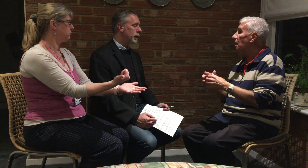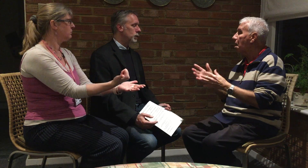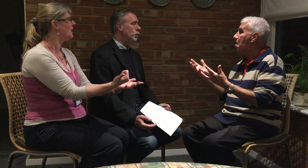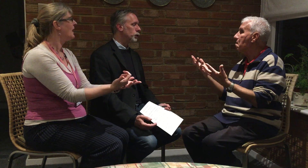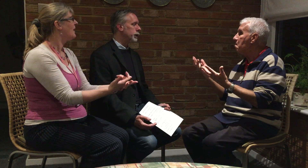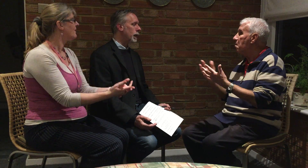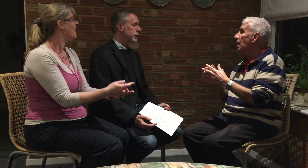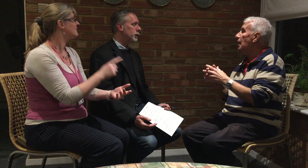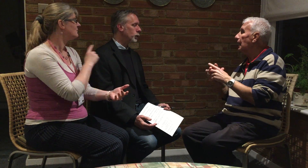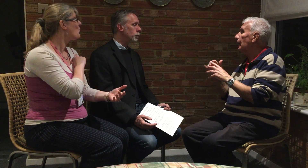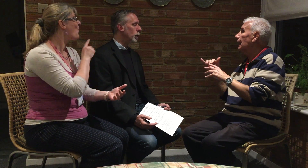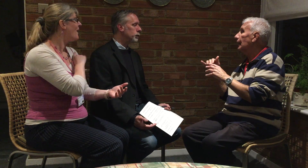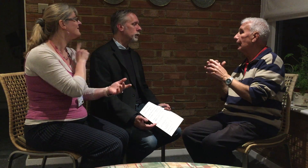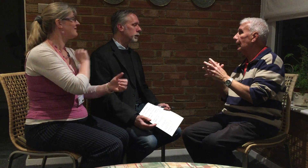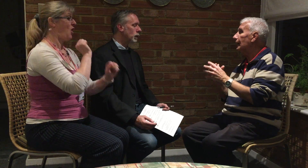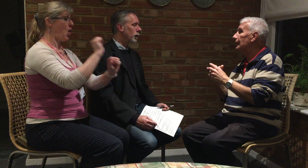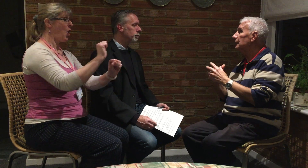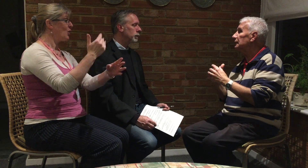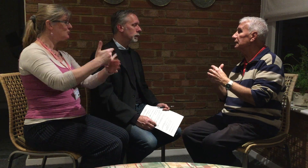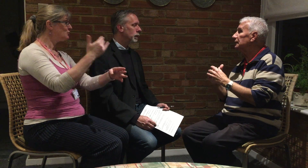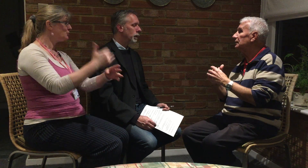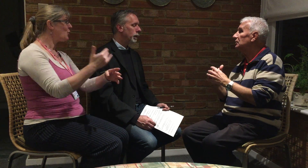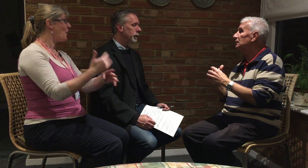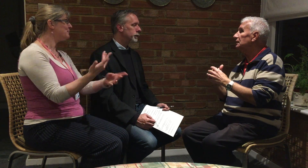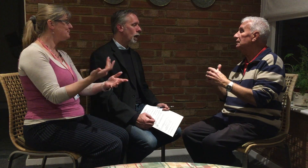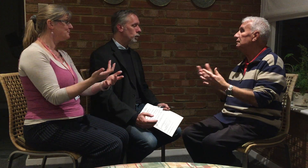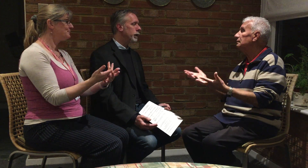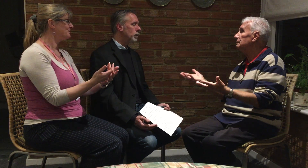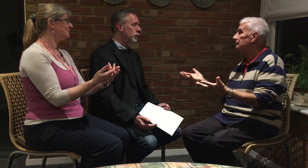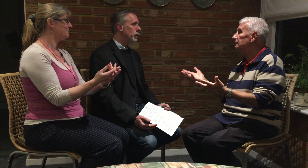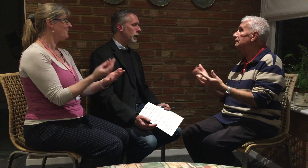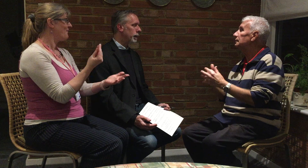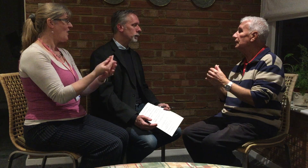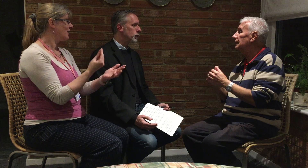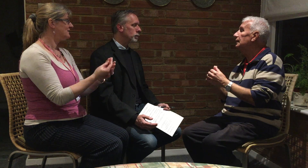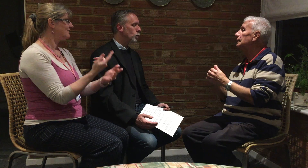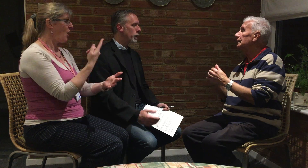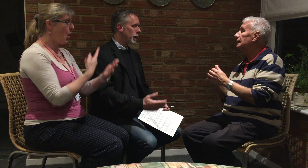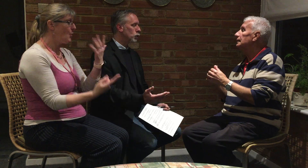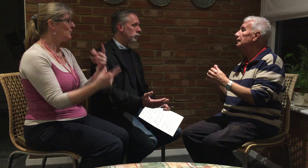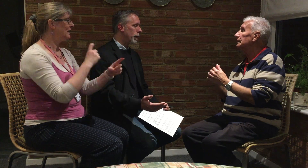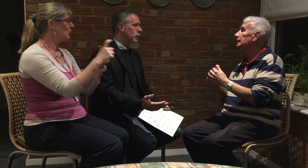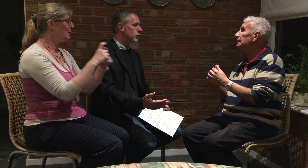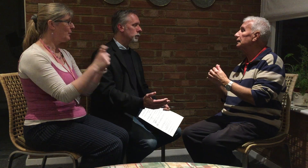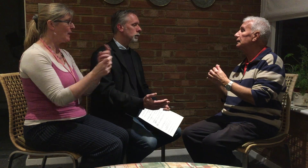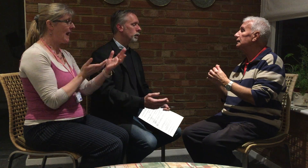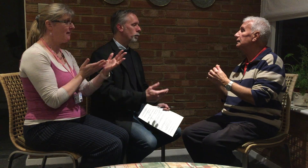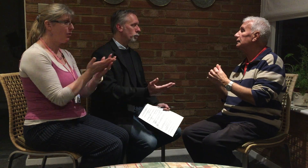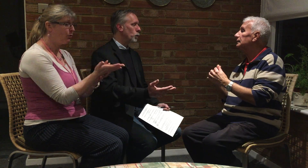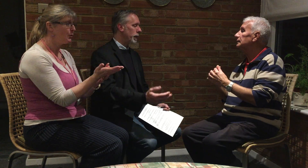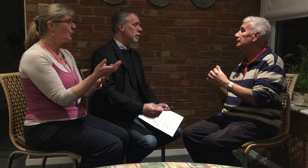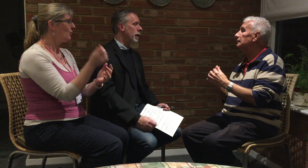that's what she has to do most of the time, is only communicate with our crowd through email.